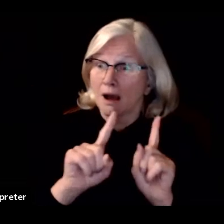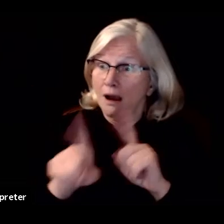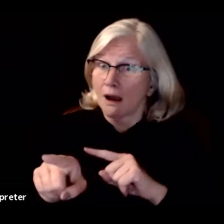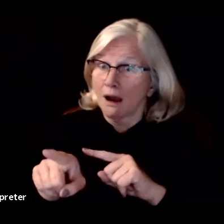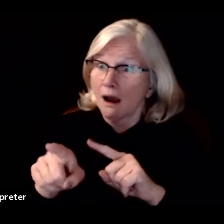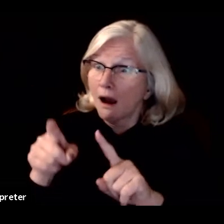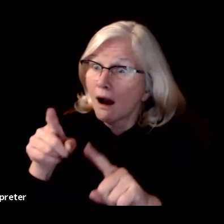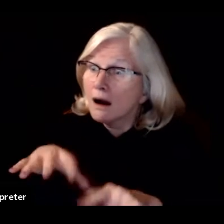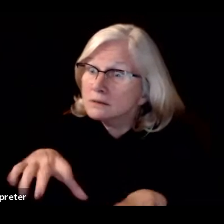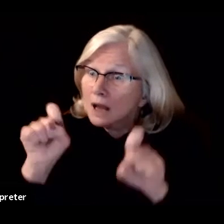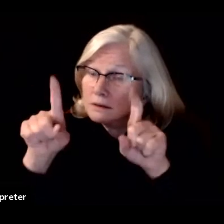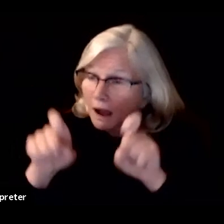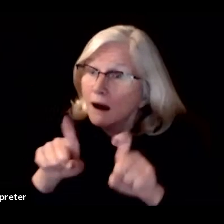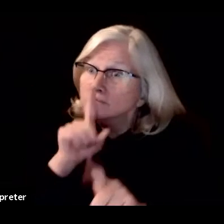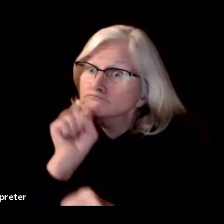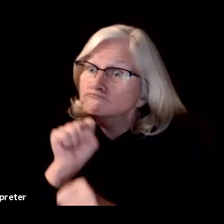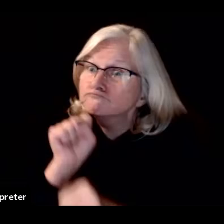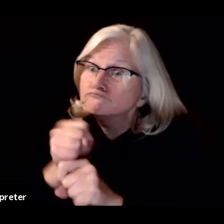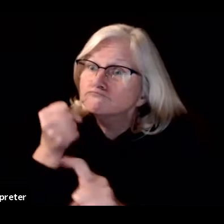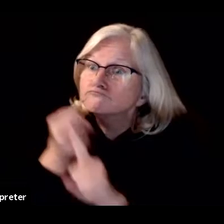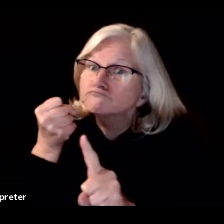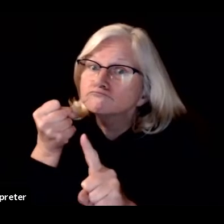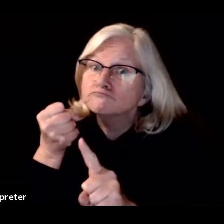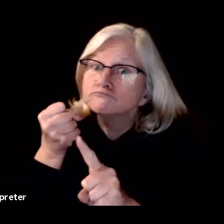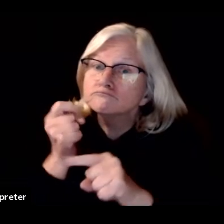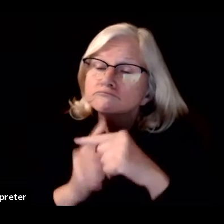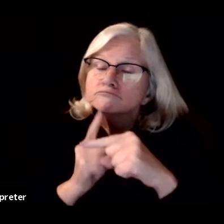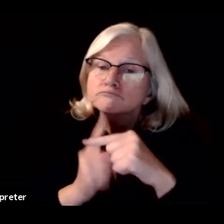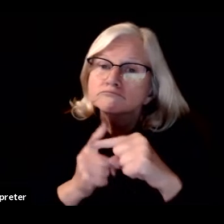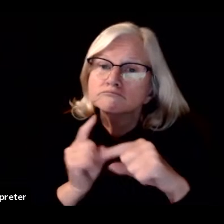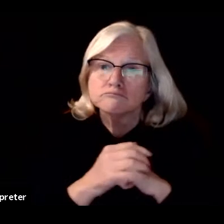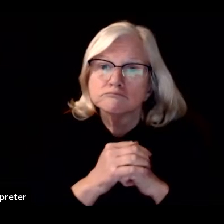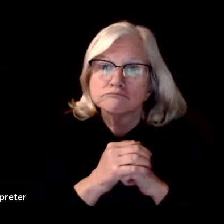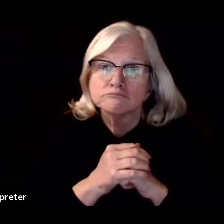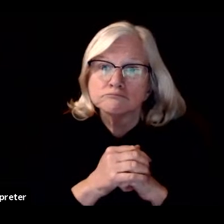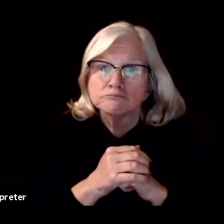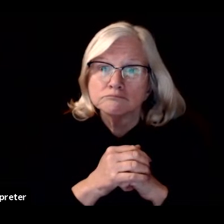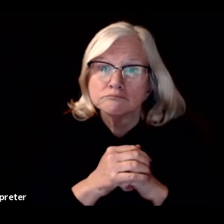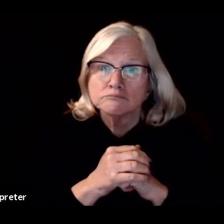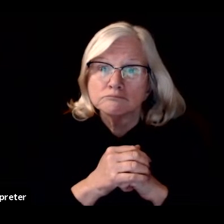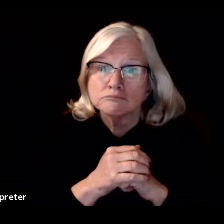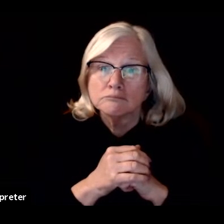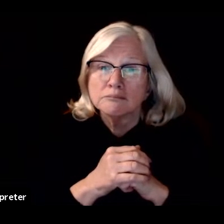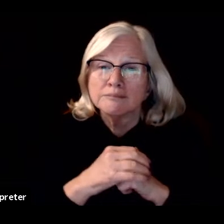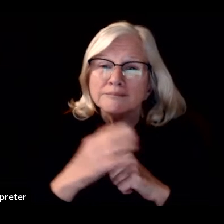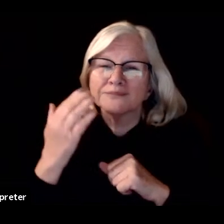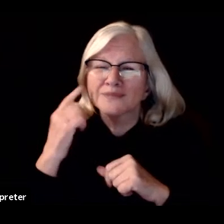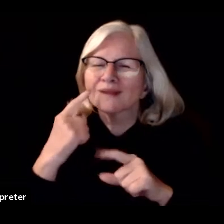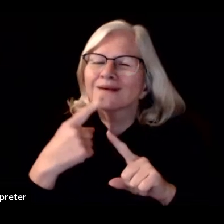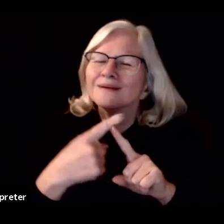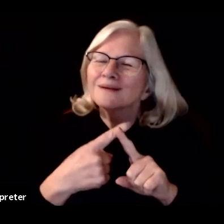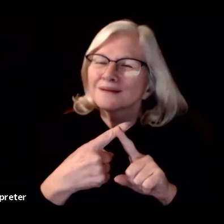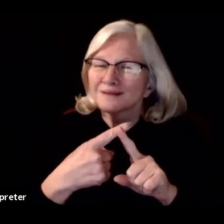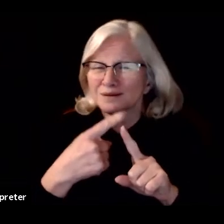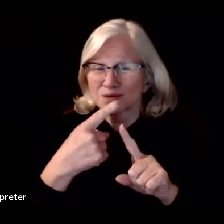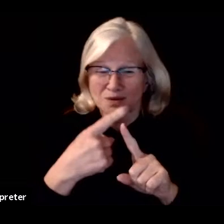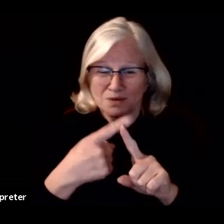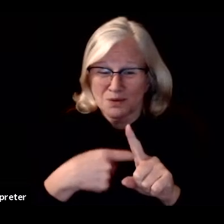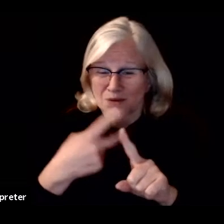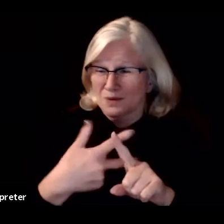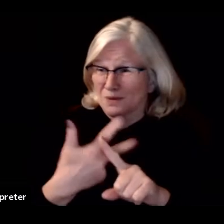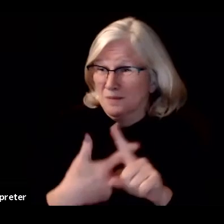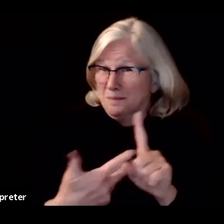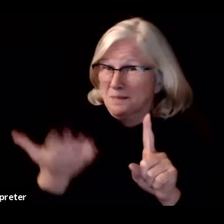testing, seeking out testing, getting tested was just not an easy task. There were limited testing